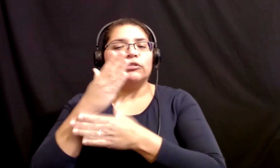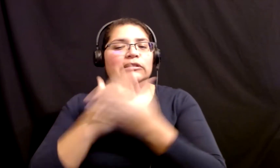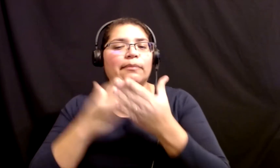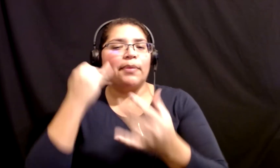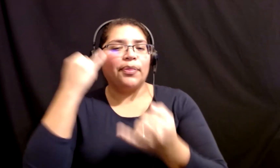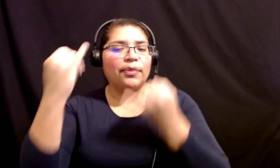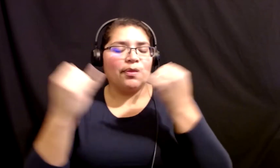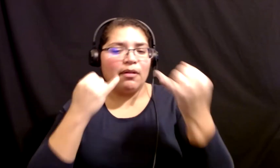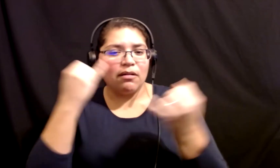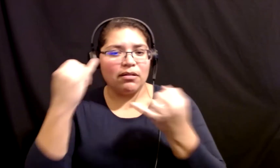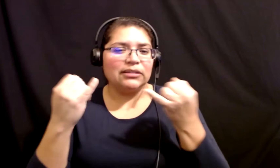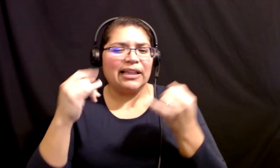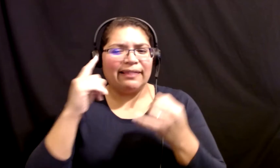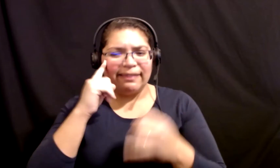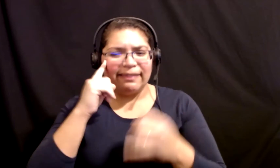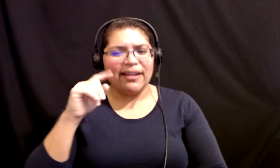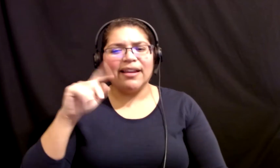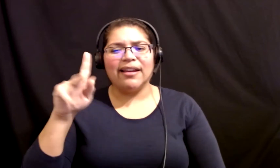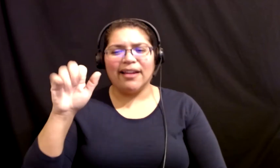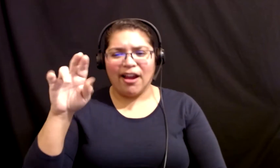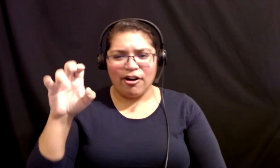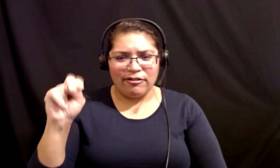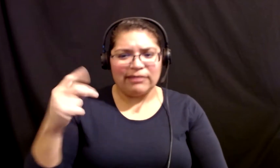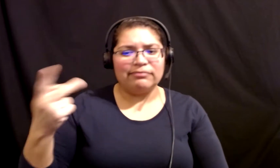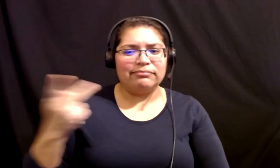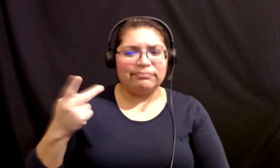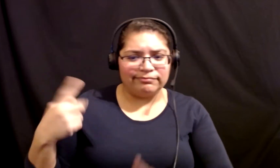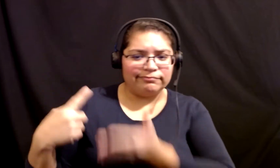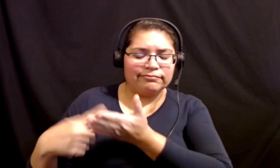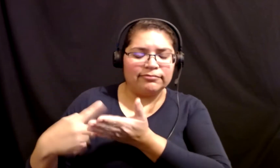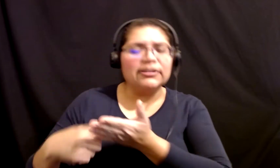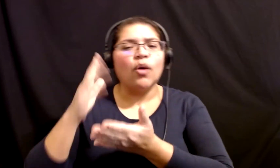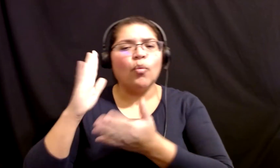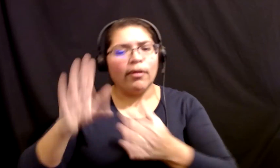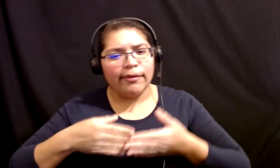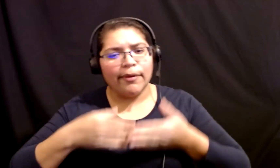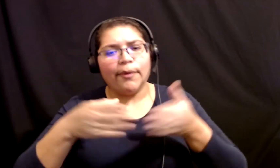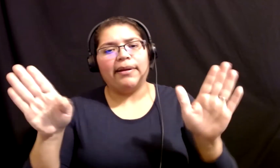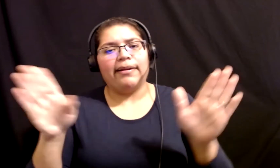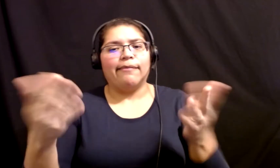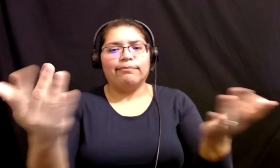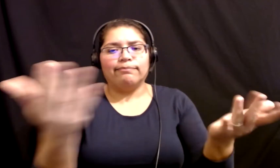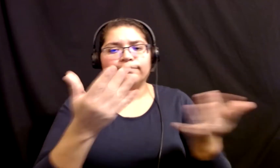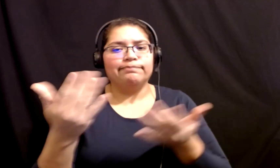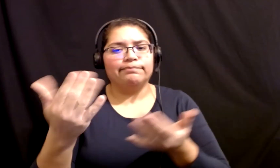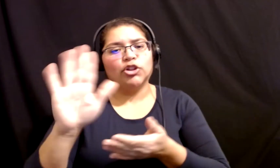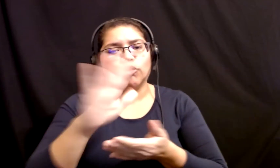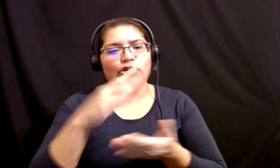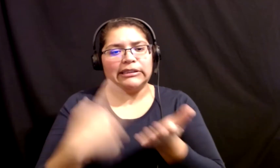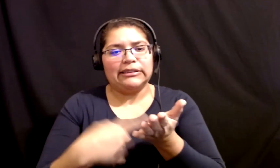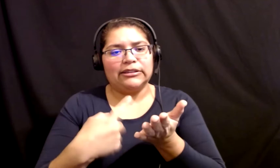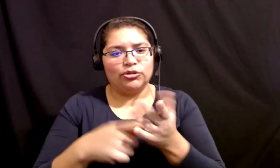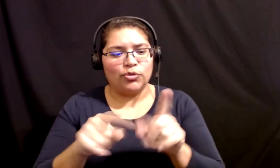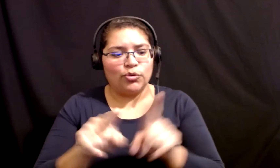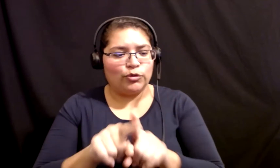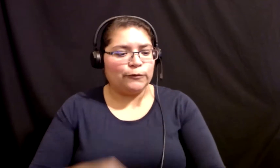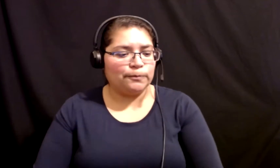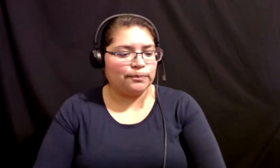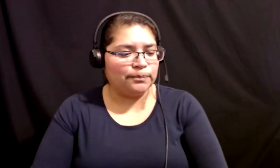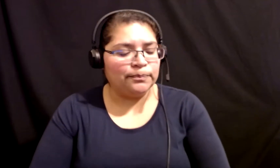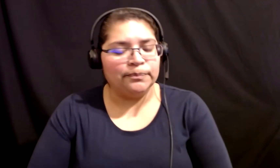that I think Karen and I shared together, and then, we'll open it up for discussion at that point.